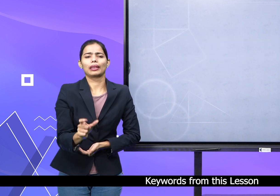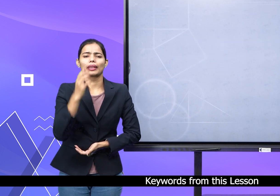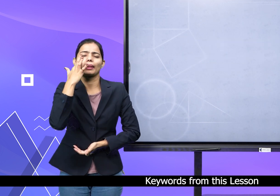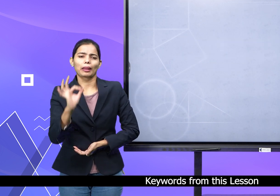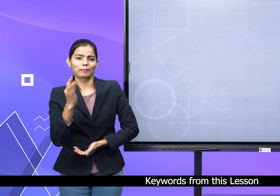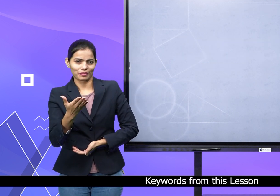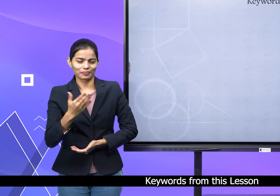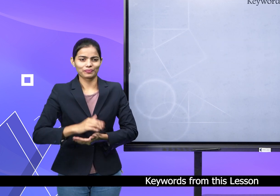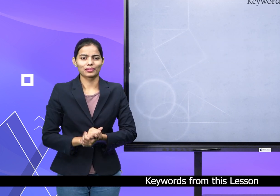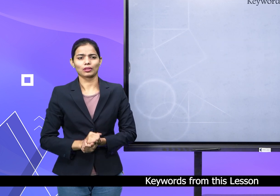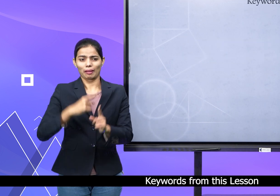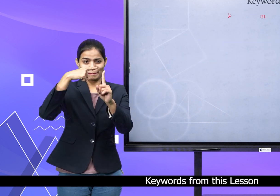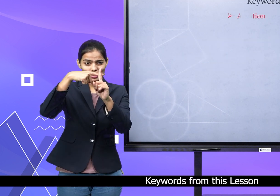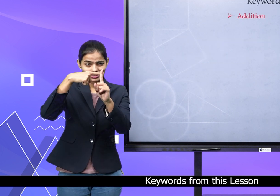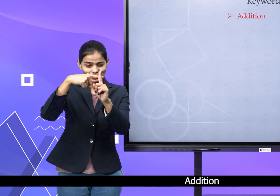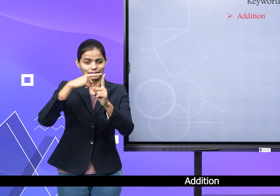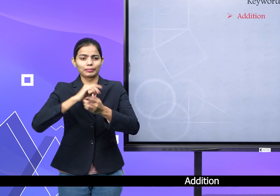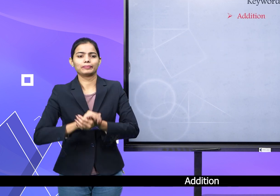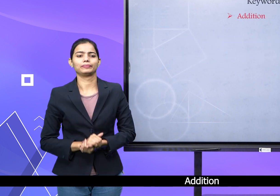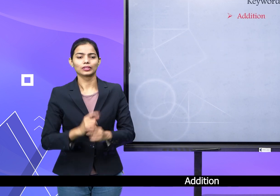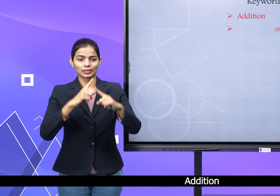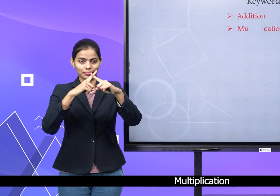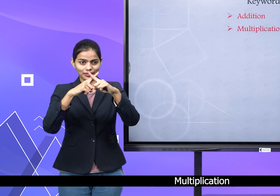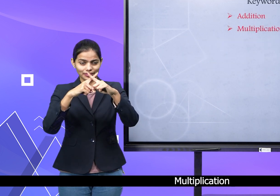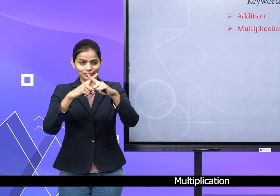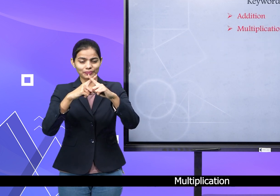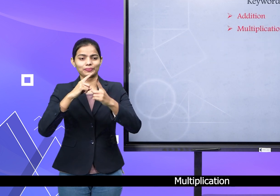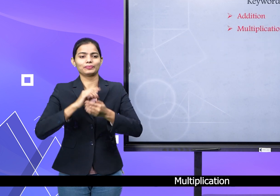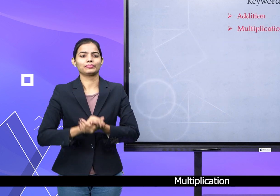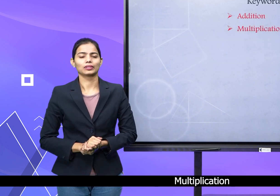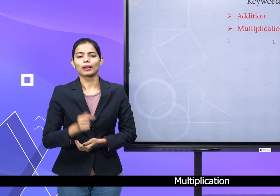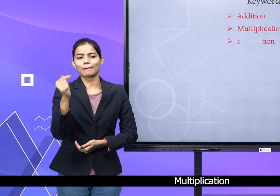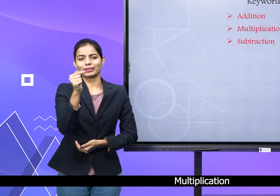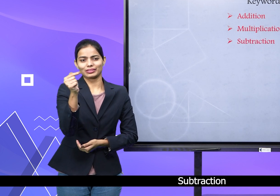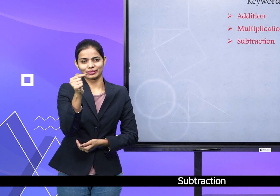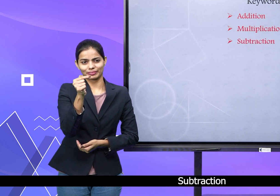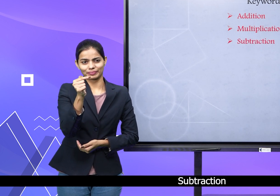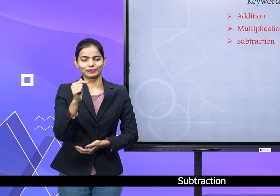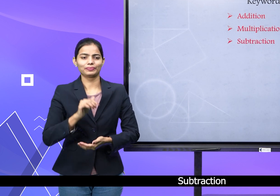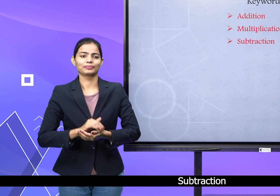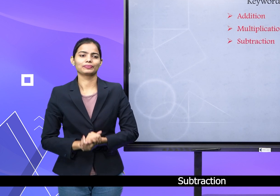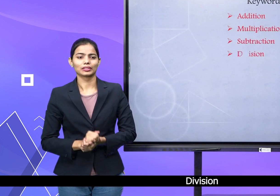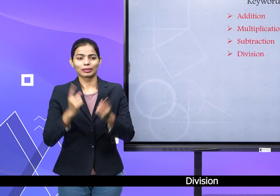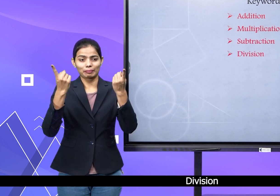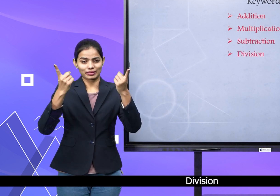Keywords from this lesson: addition, multiplication, subtraction,